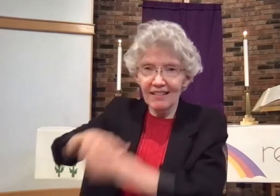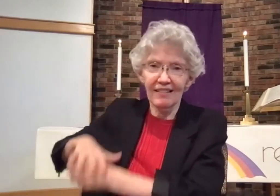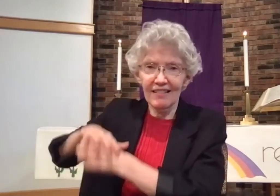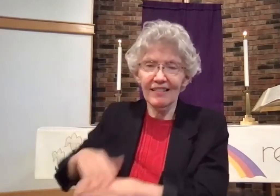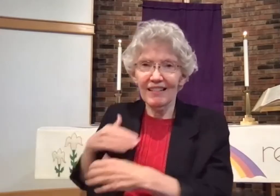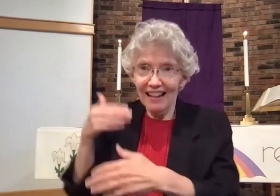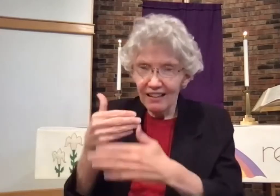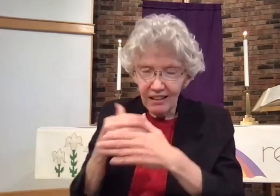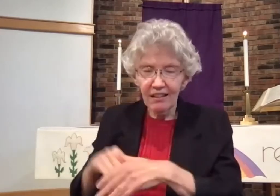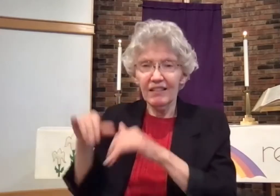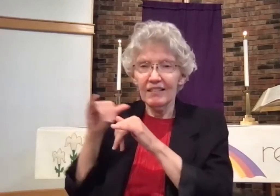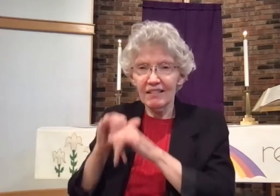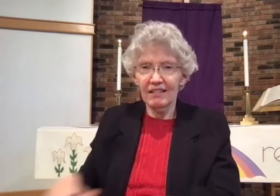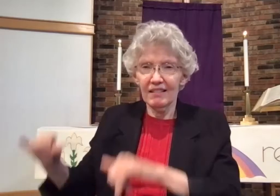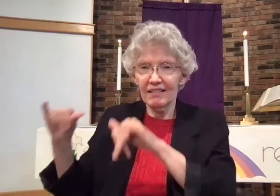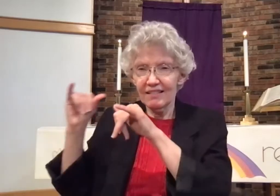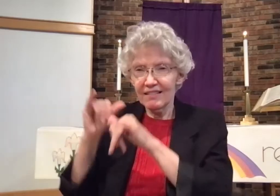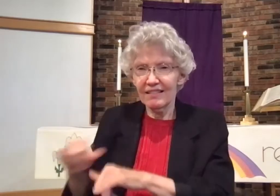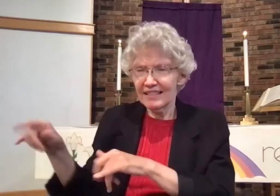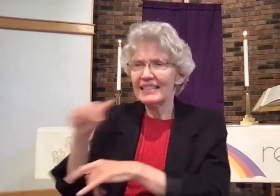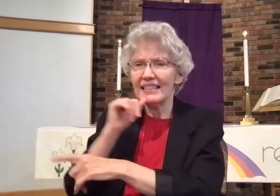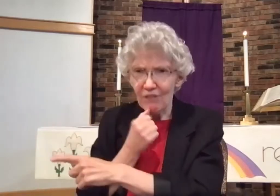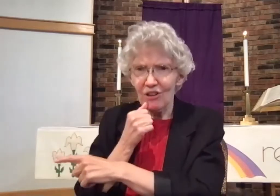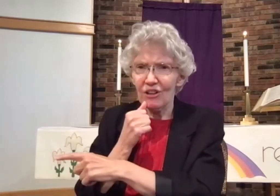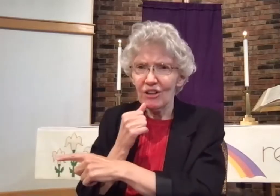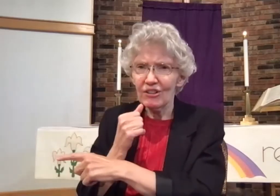The system is designed to keep people back, certain people.